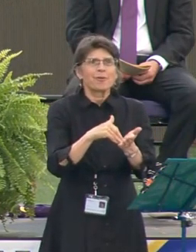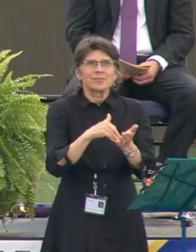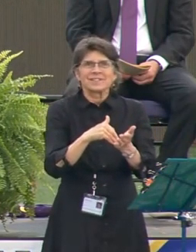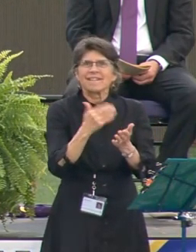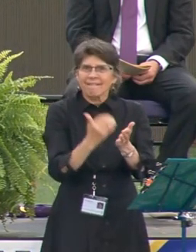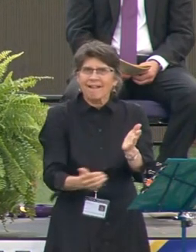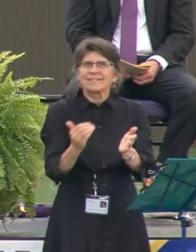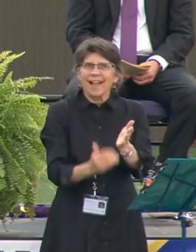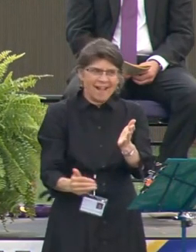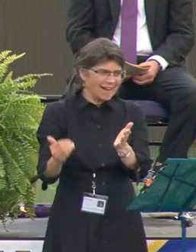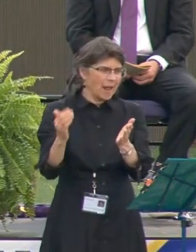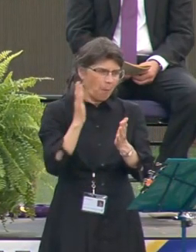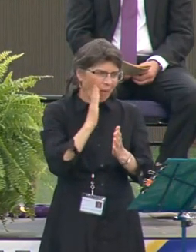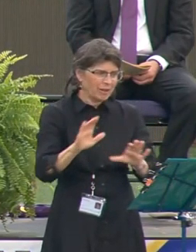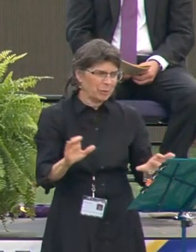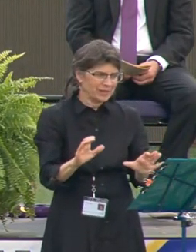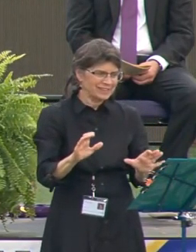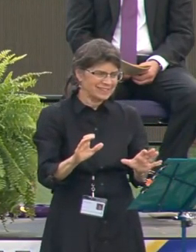again.